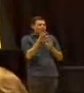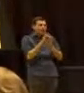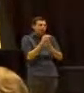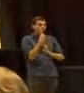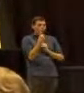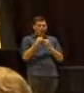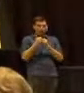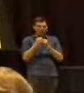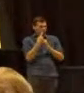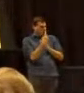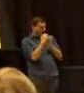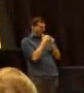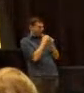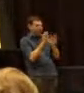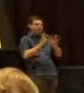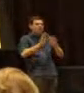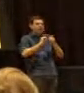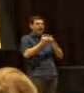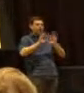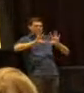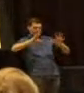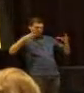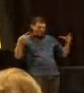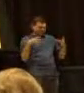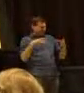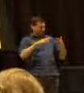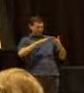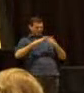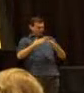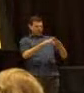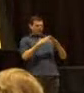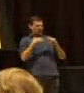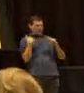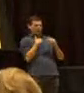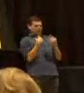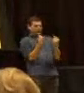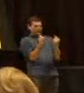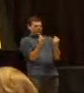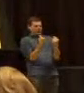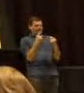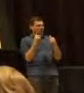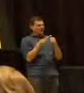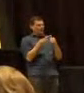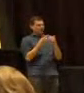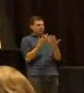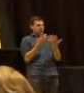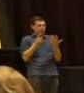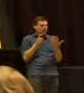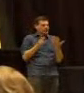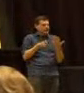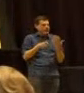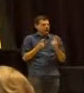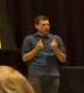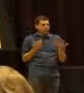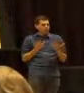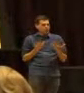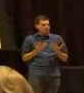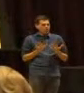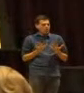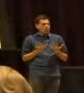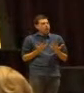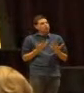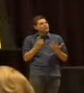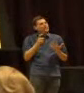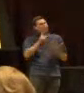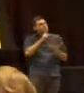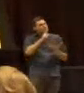singling out an issue as a community. What's the common ground? What's the need that we need to focus on so we can really fight